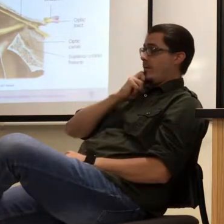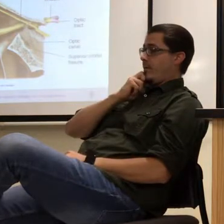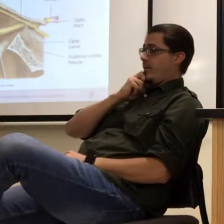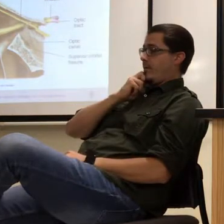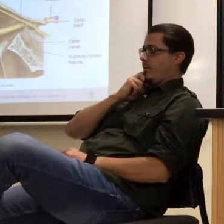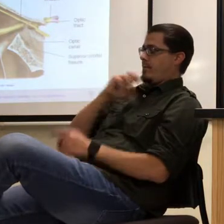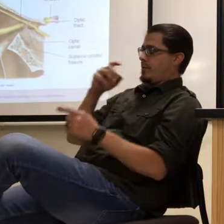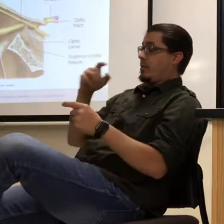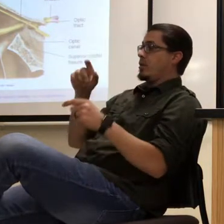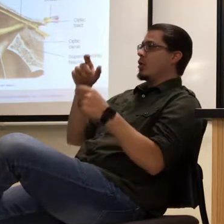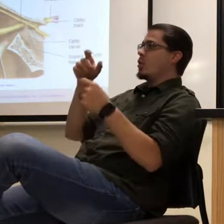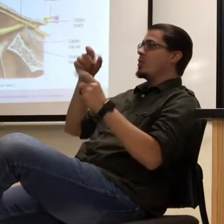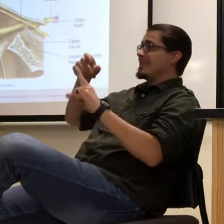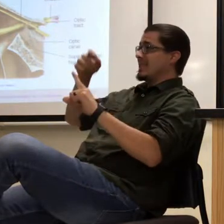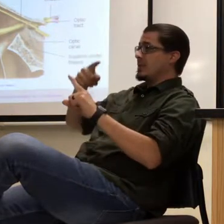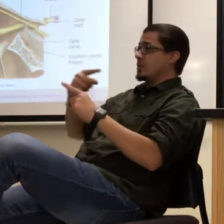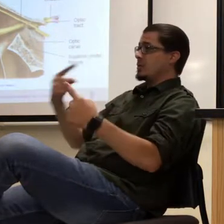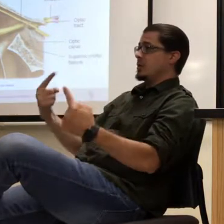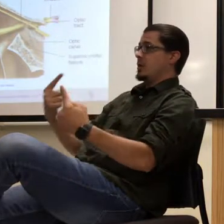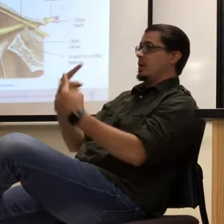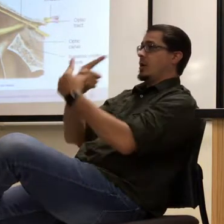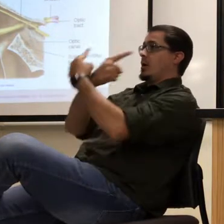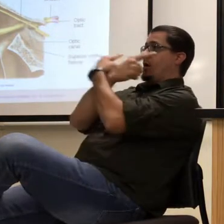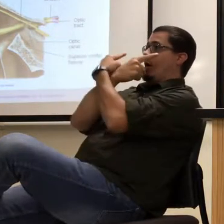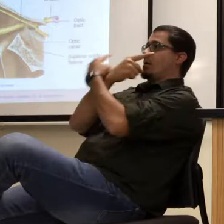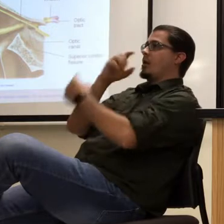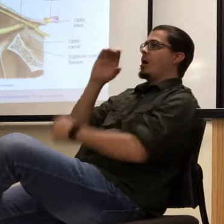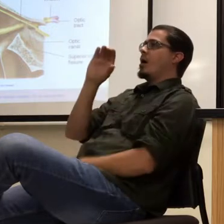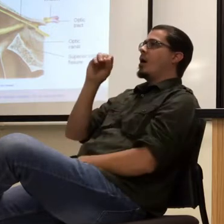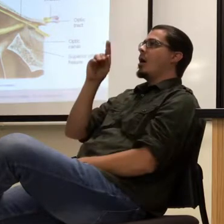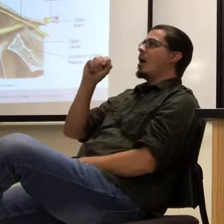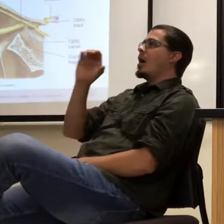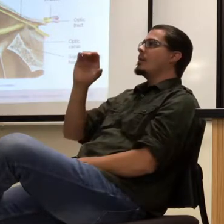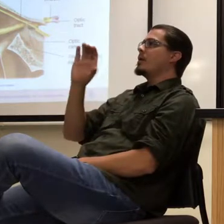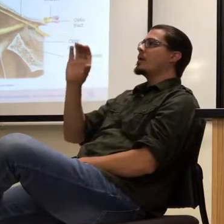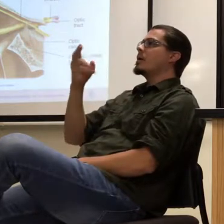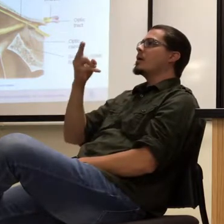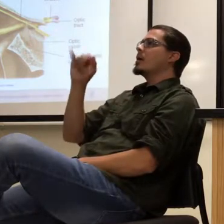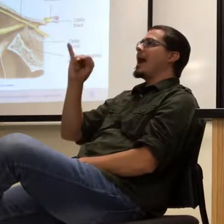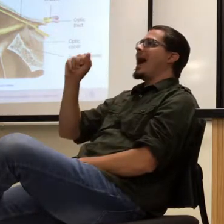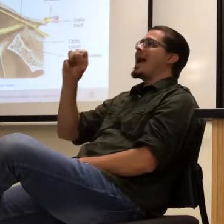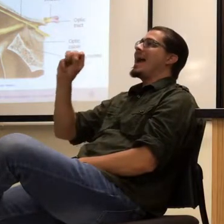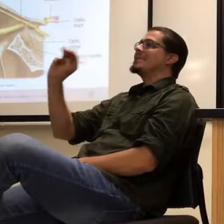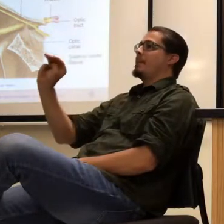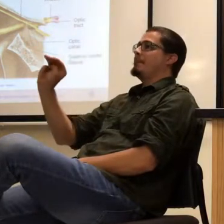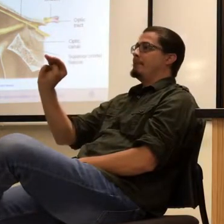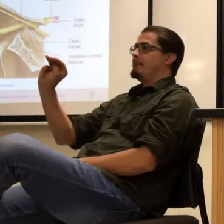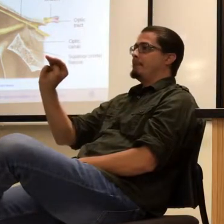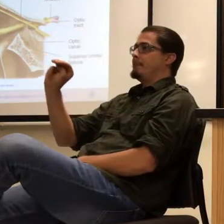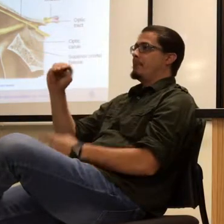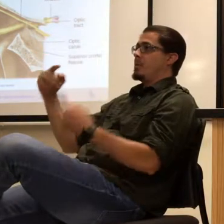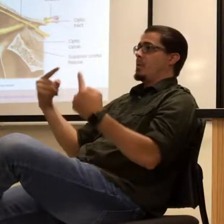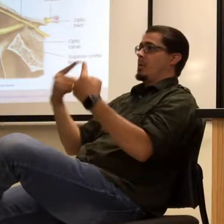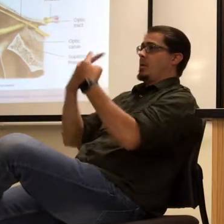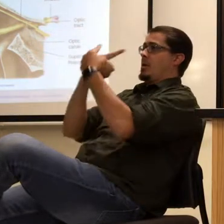The signals cross at the optic chiasm. So distinguish optic nerve from optic chiasm,